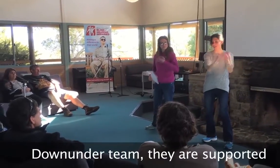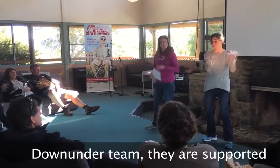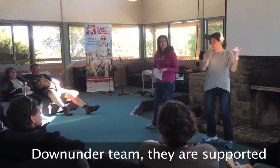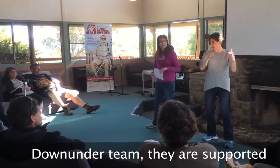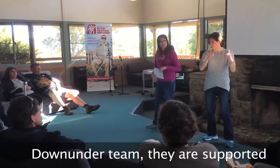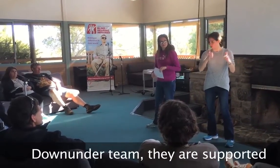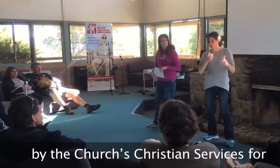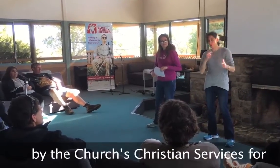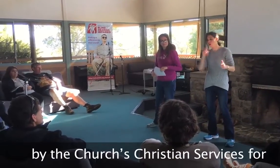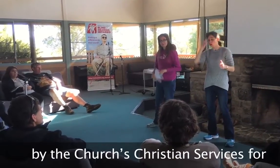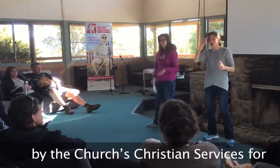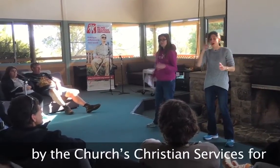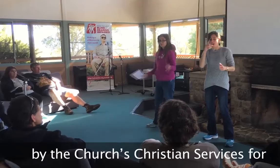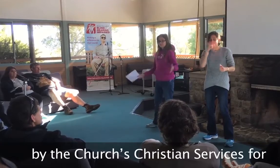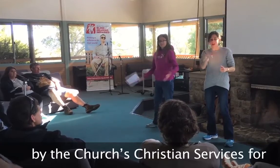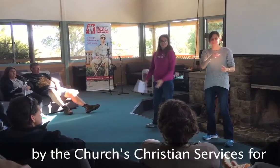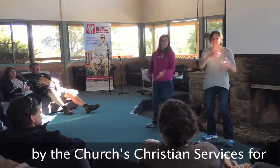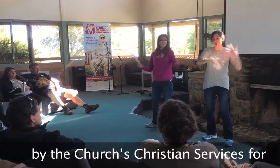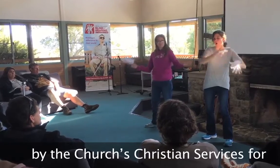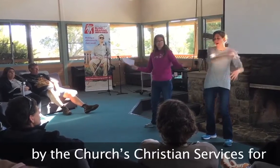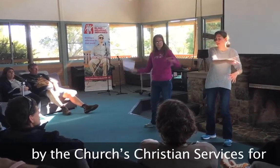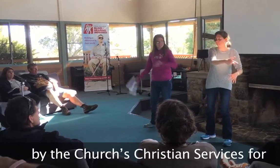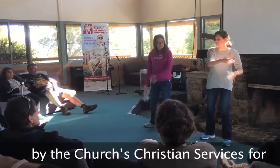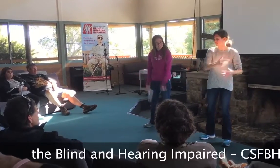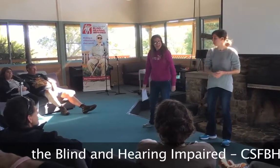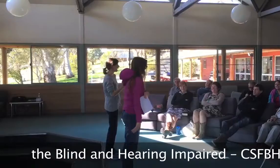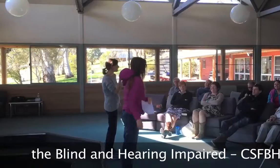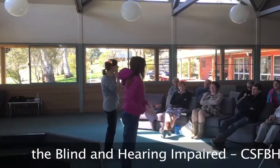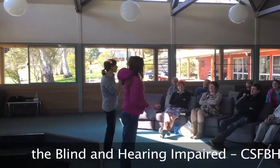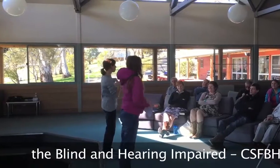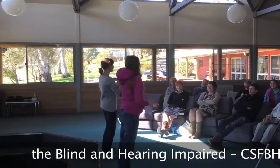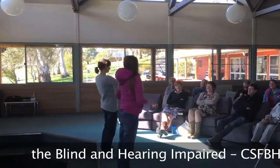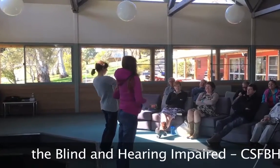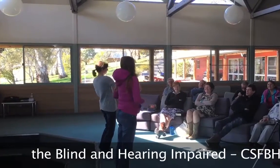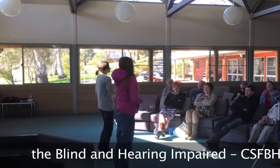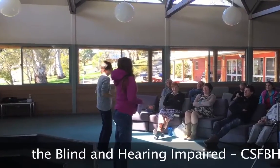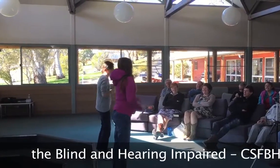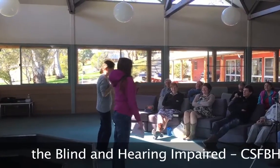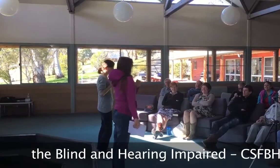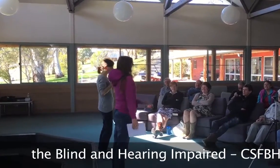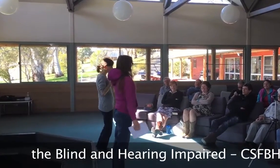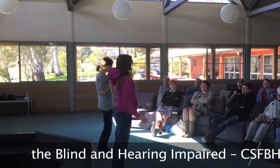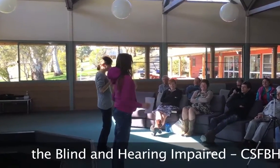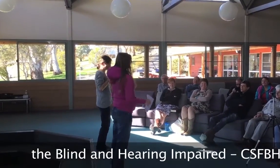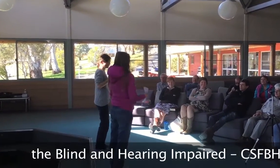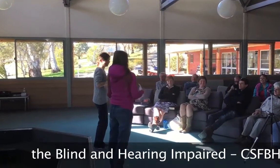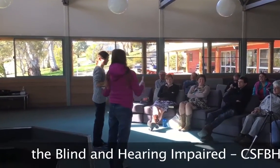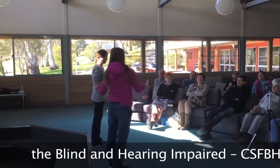team, they are supported by the church's Christian Services for the Blind and Hearing Impaired,